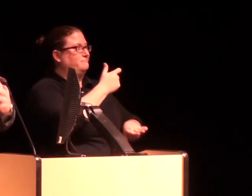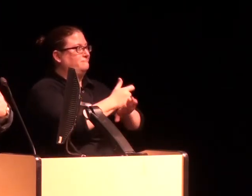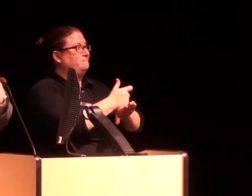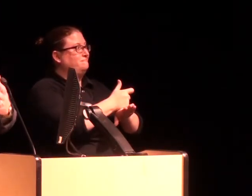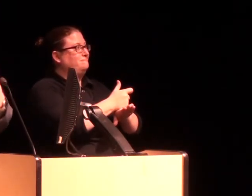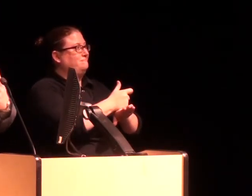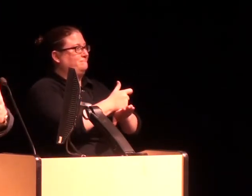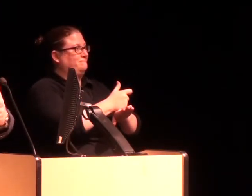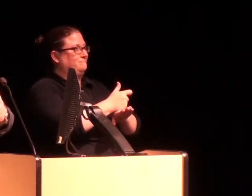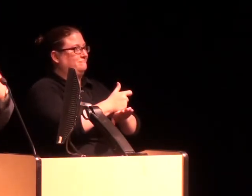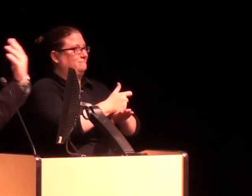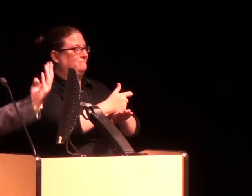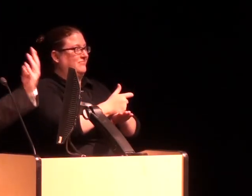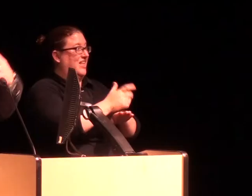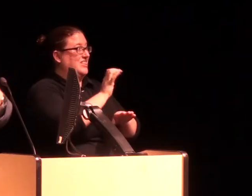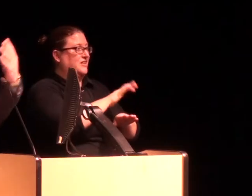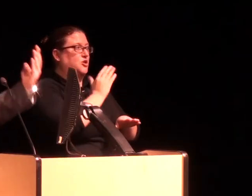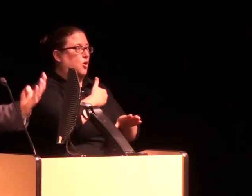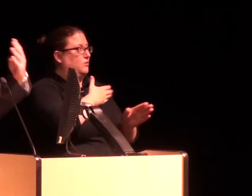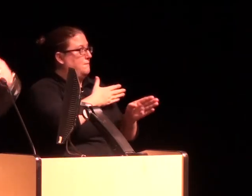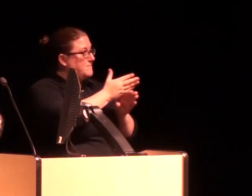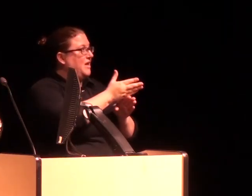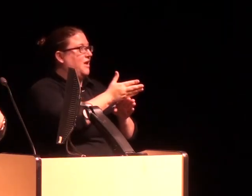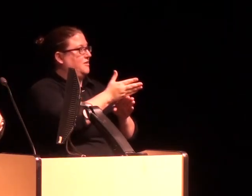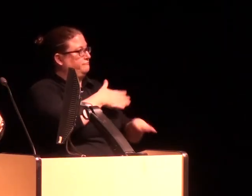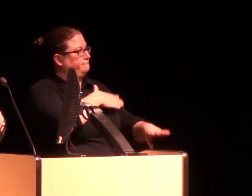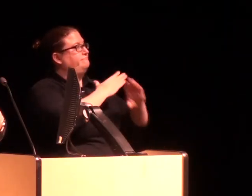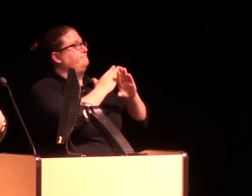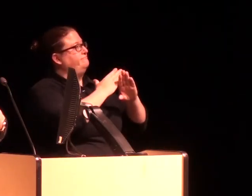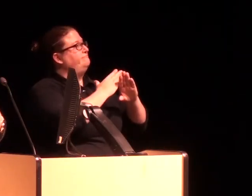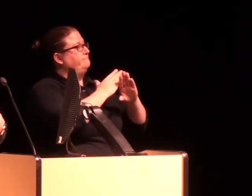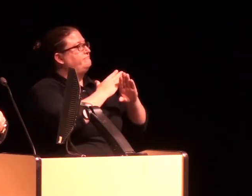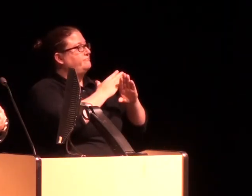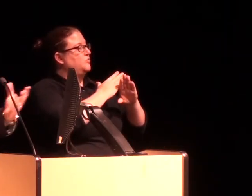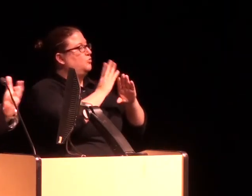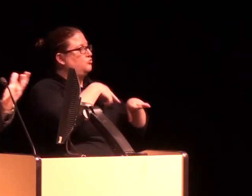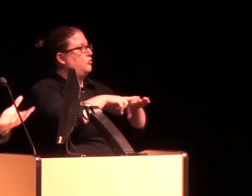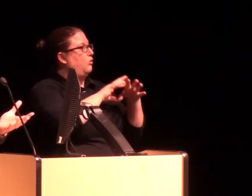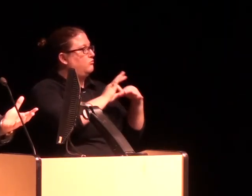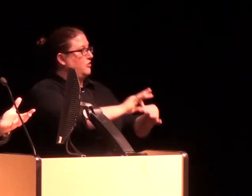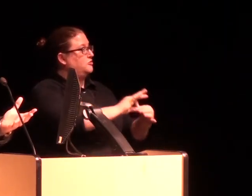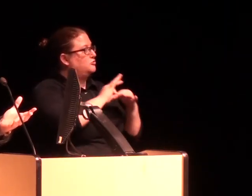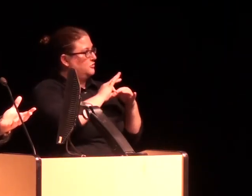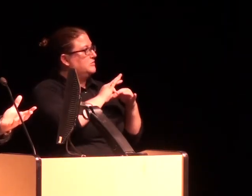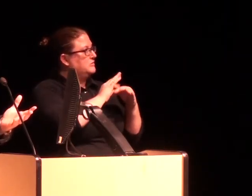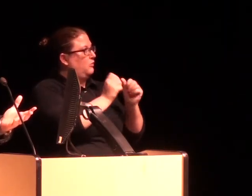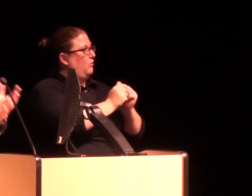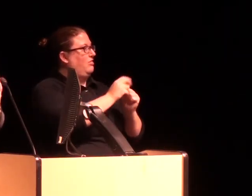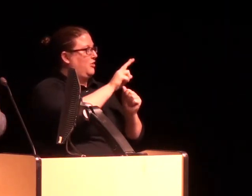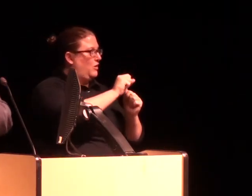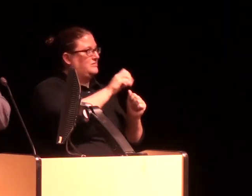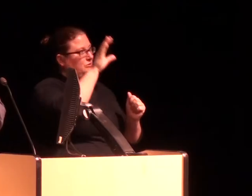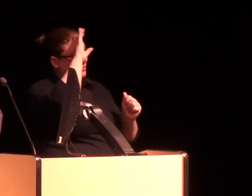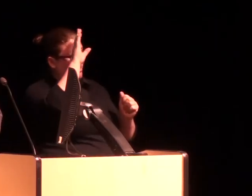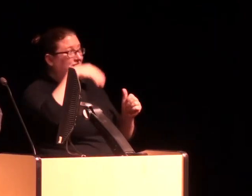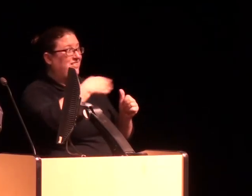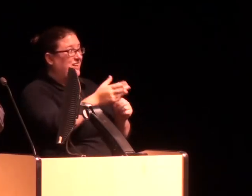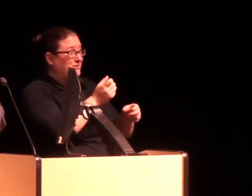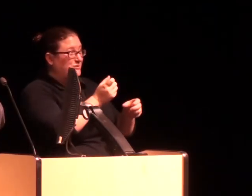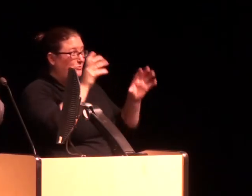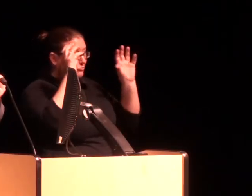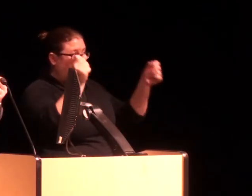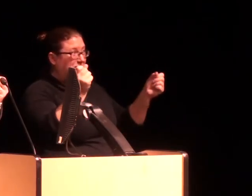and are main obstacle to normal relations between Cuba and the United States. The next president can change everything. But in order